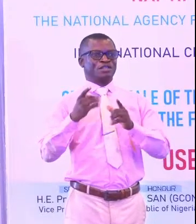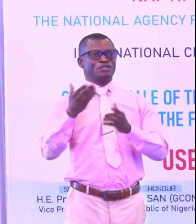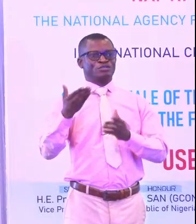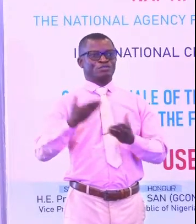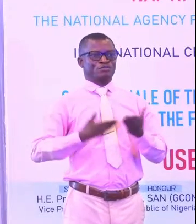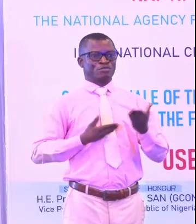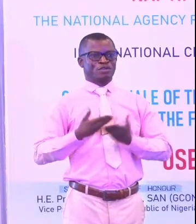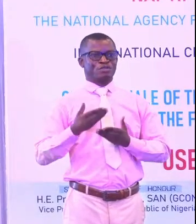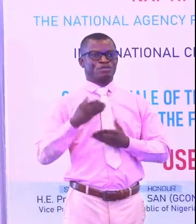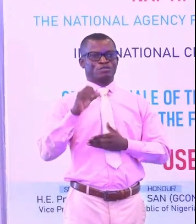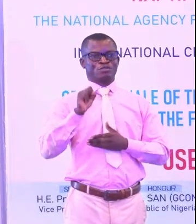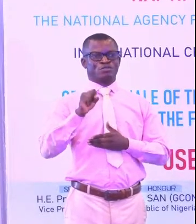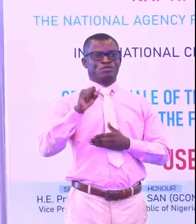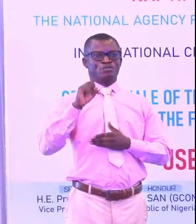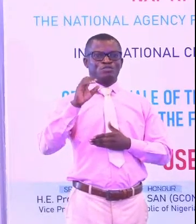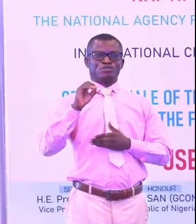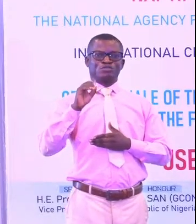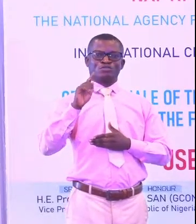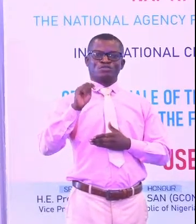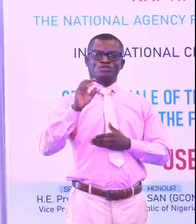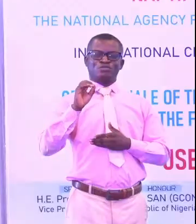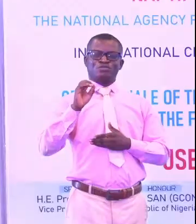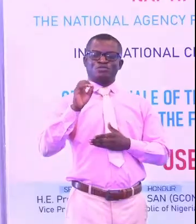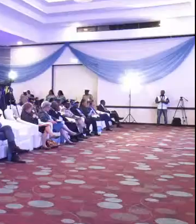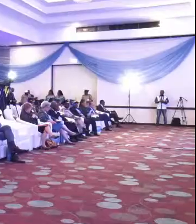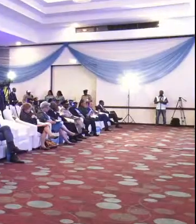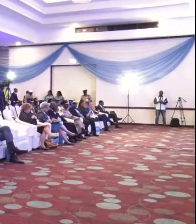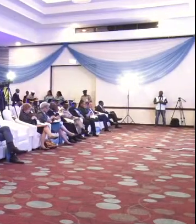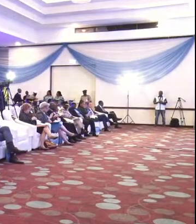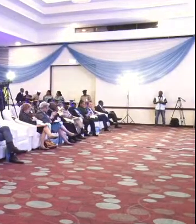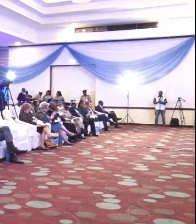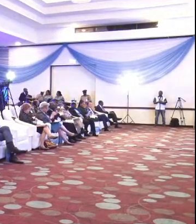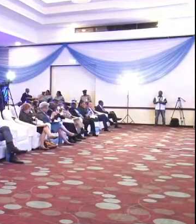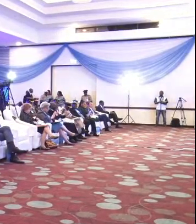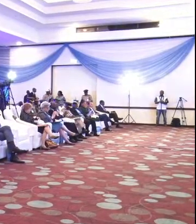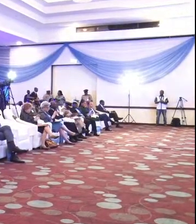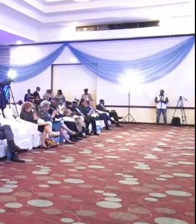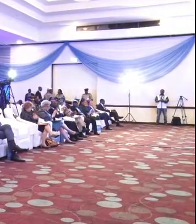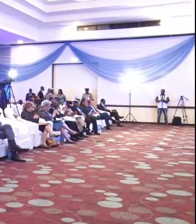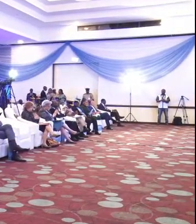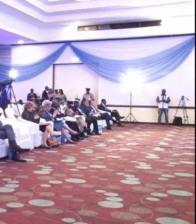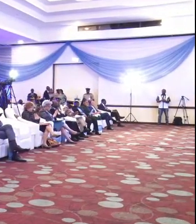Mrs. Shotunde Biola. Please put your hands together.